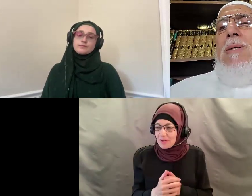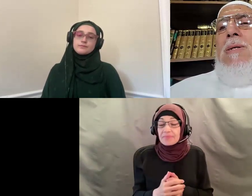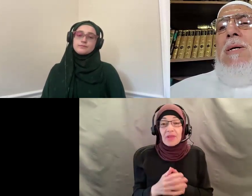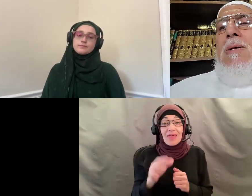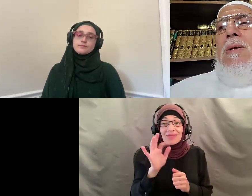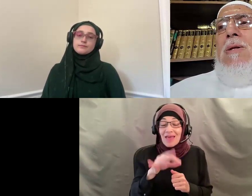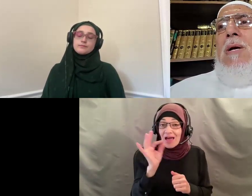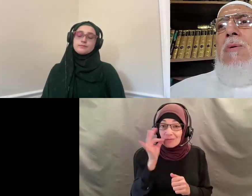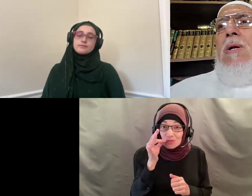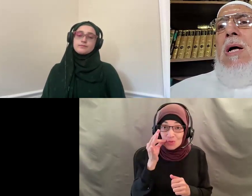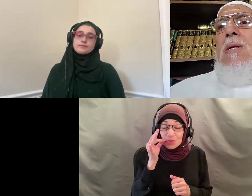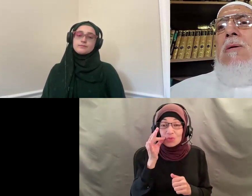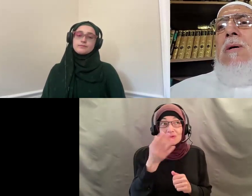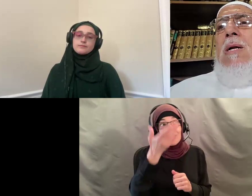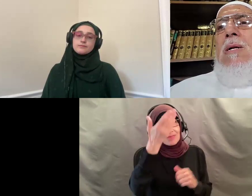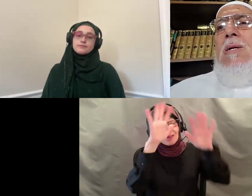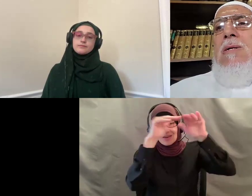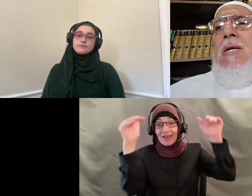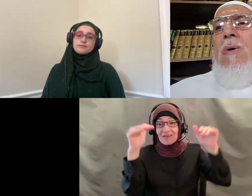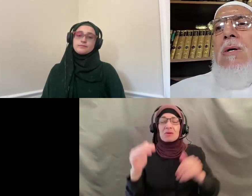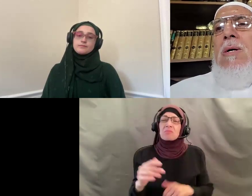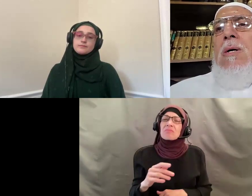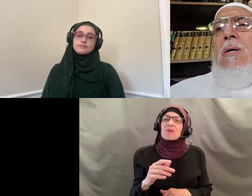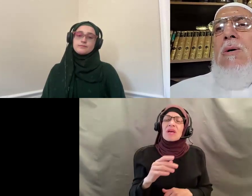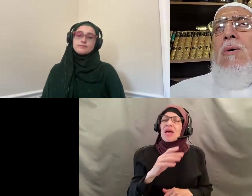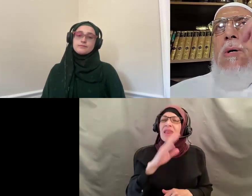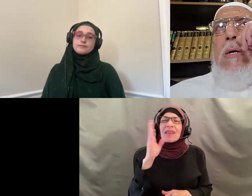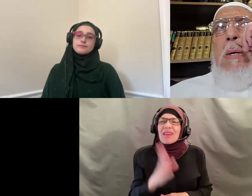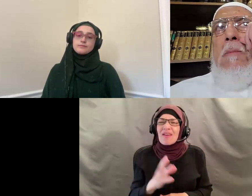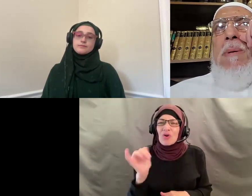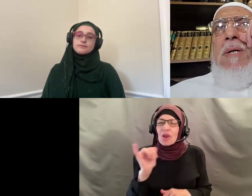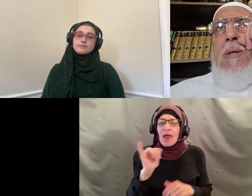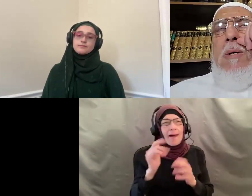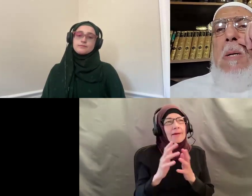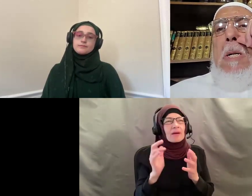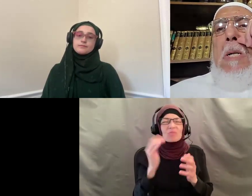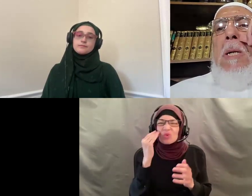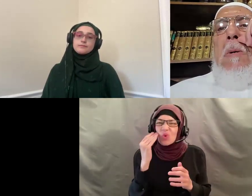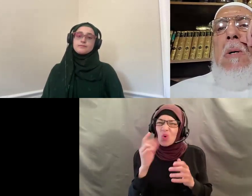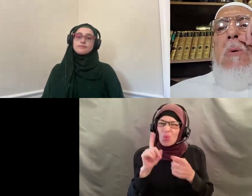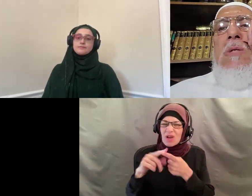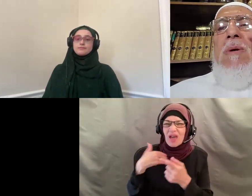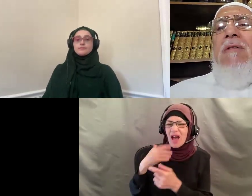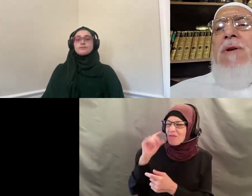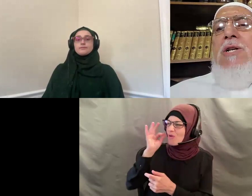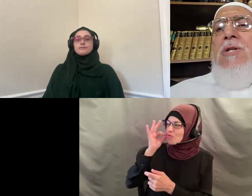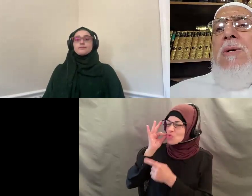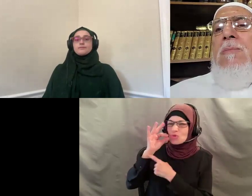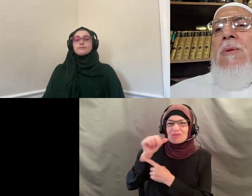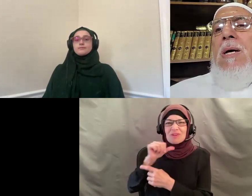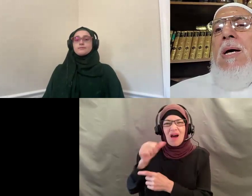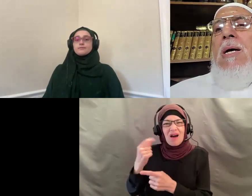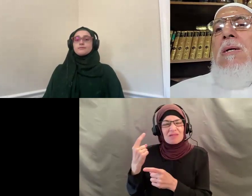which means they will not run sour or bitter. They will always be